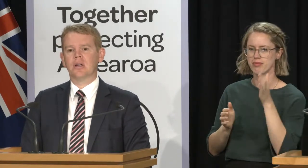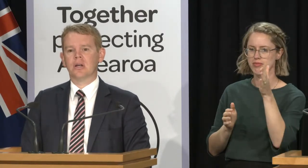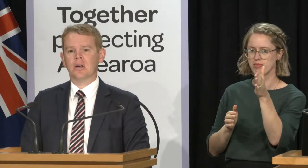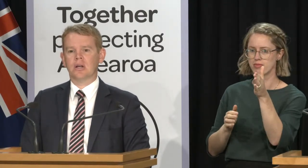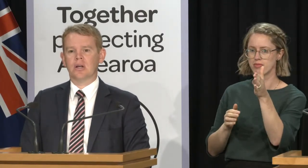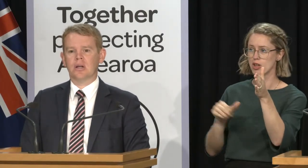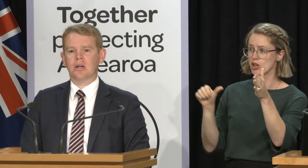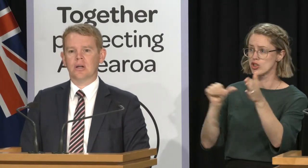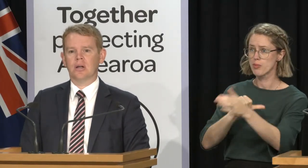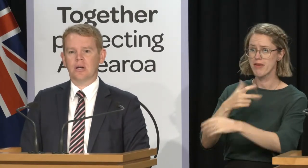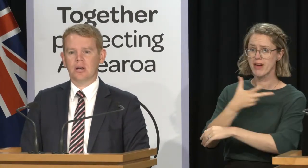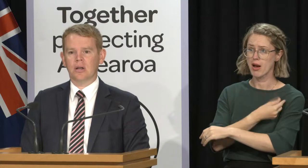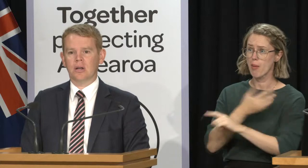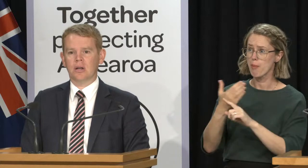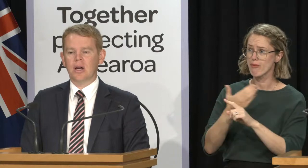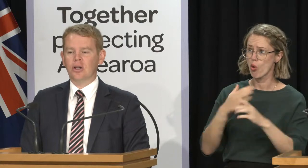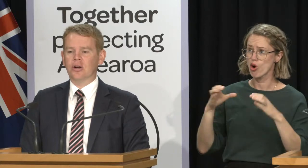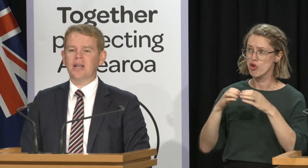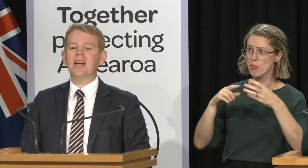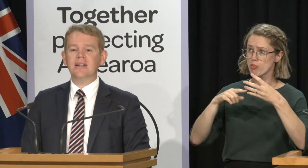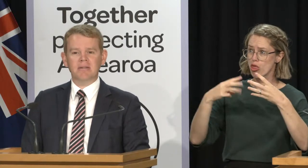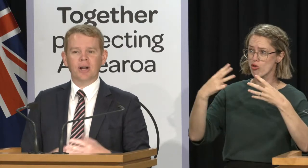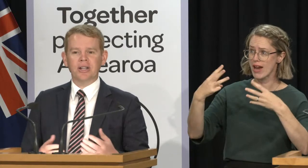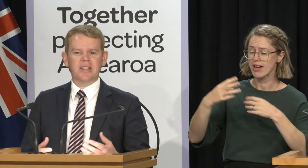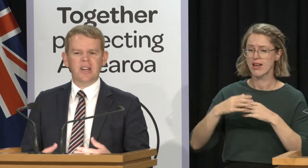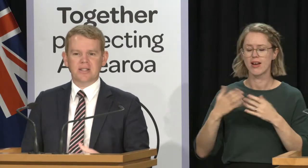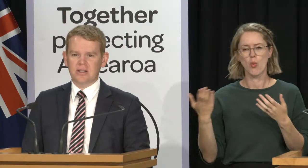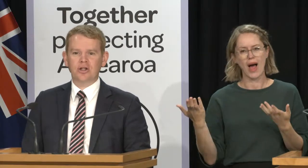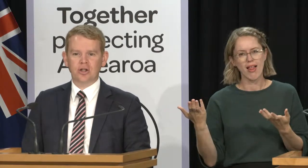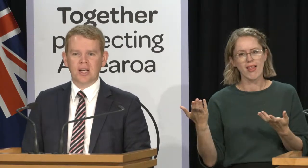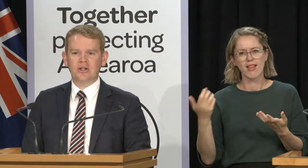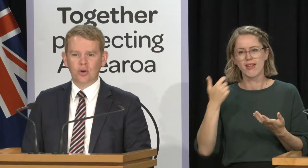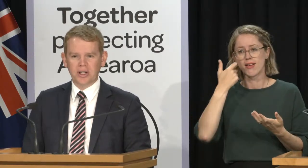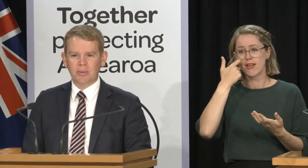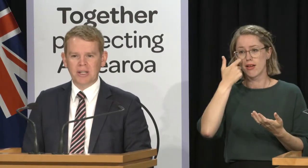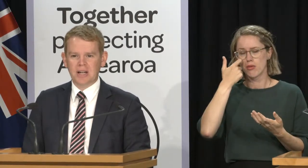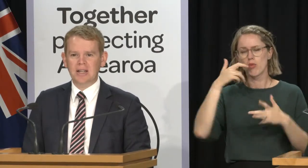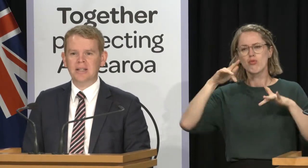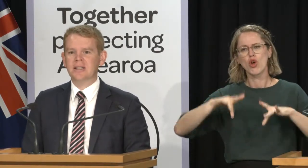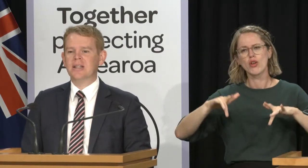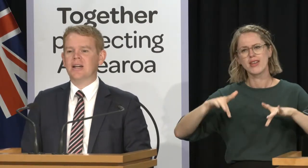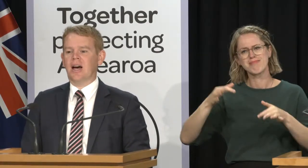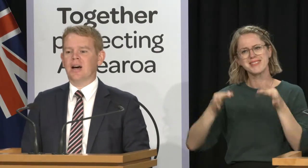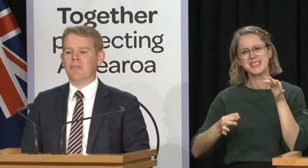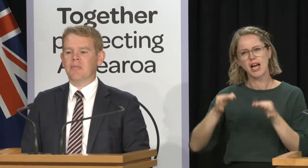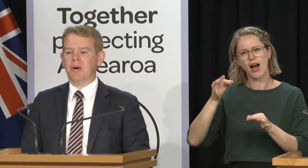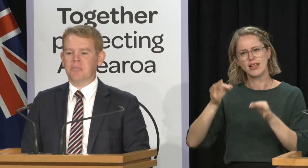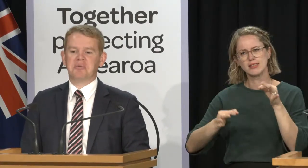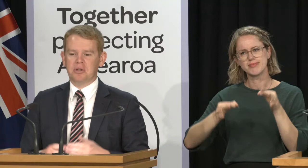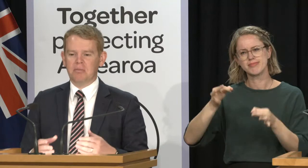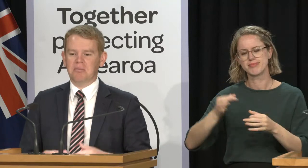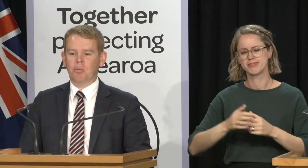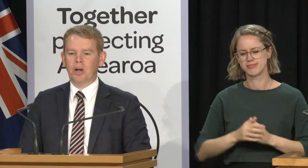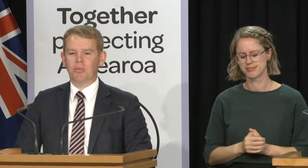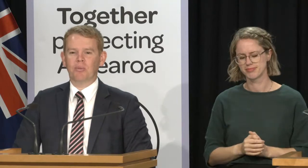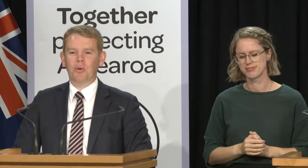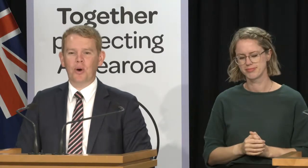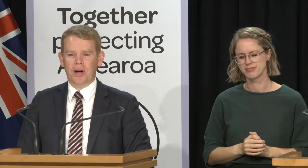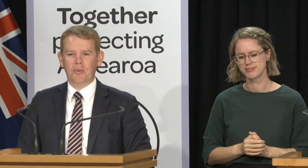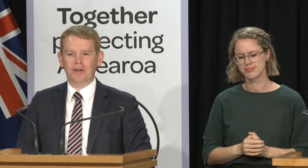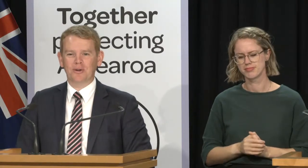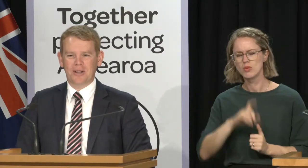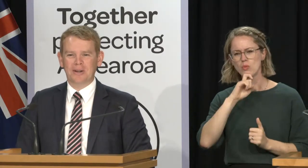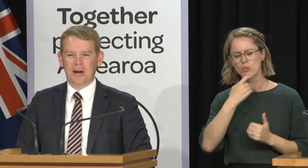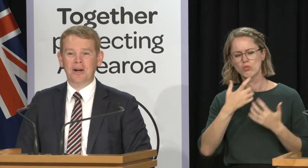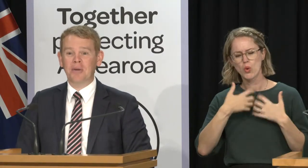they are vaccinated before Group 3? Look, again, like I said, that's a decision that's not yet been taken. We'll